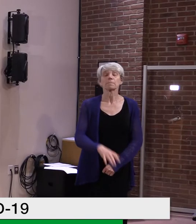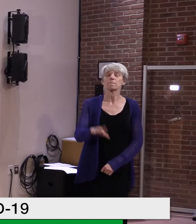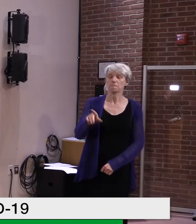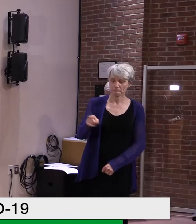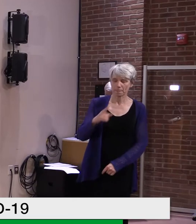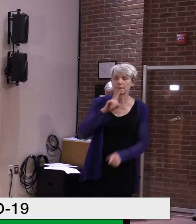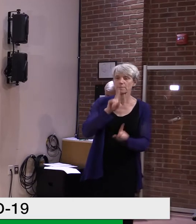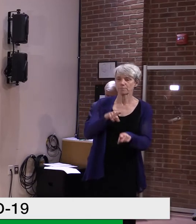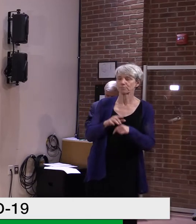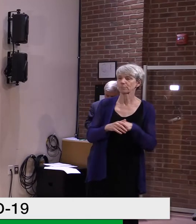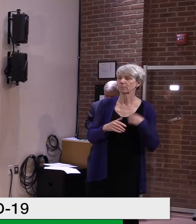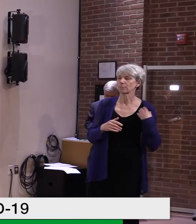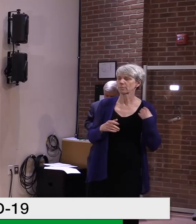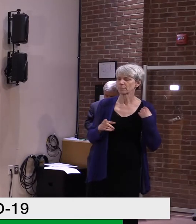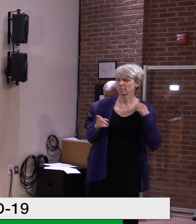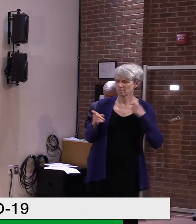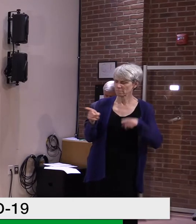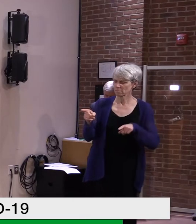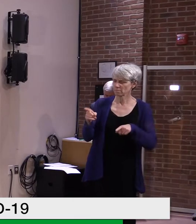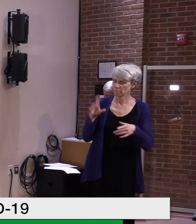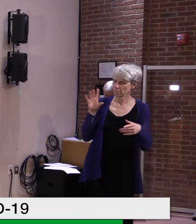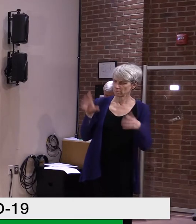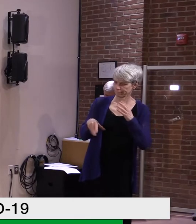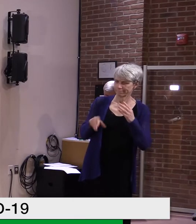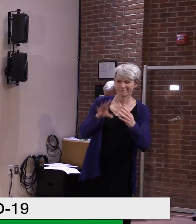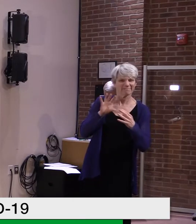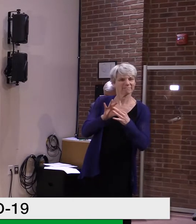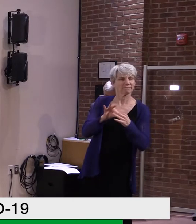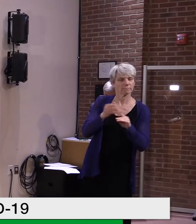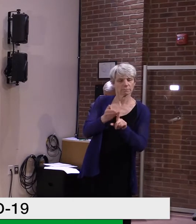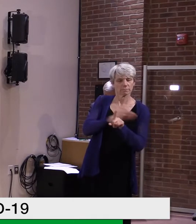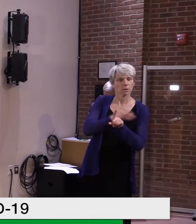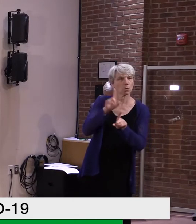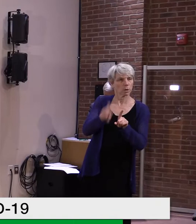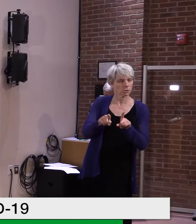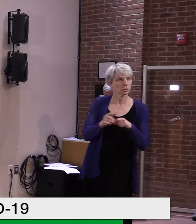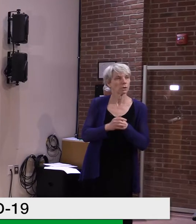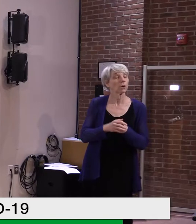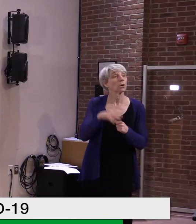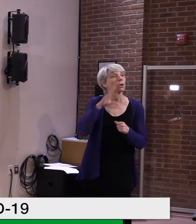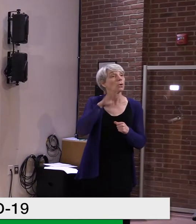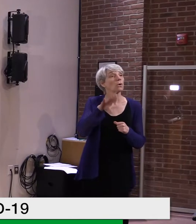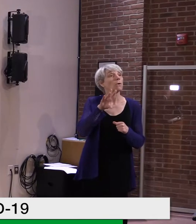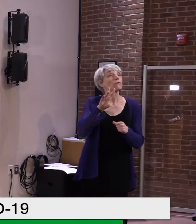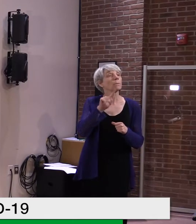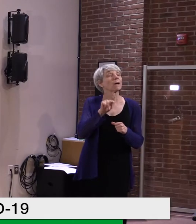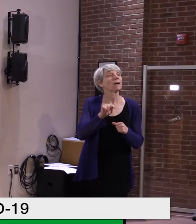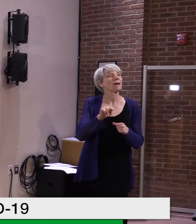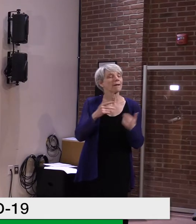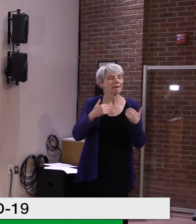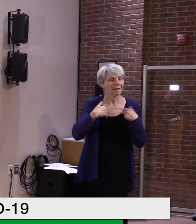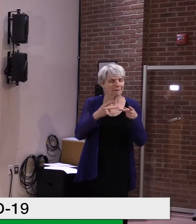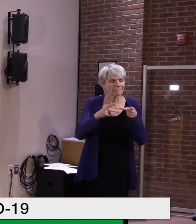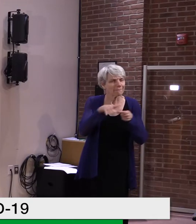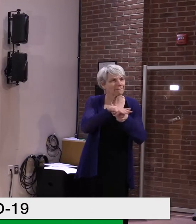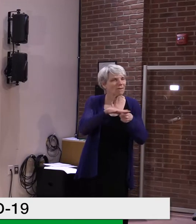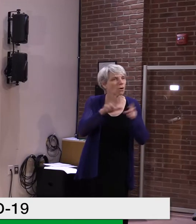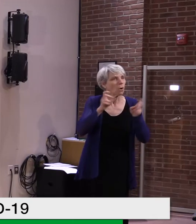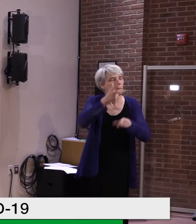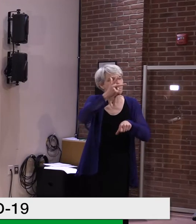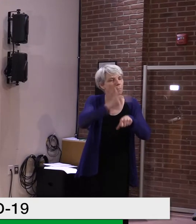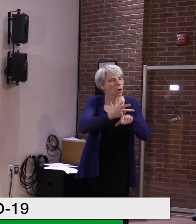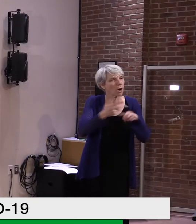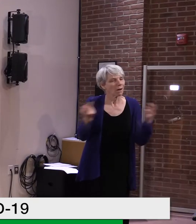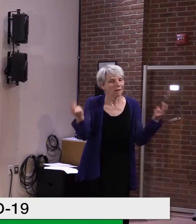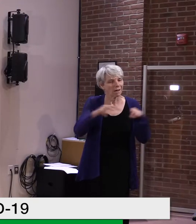Governor, picking up on Ed Barber's question, park and rides are being expanded across the state, and the transportation bill